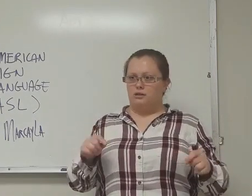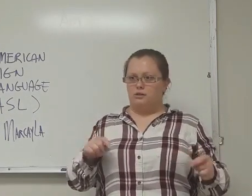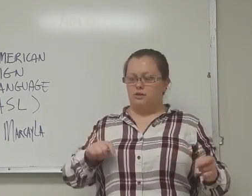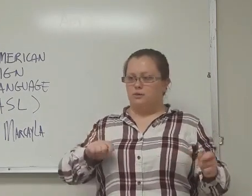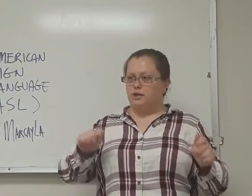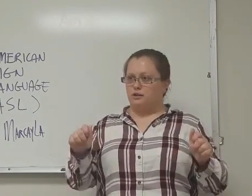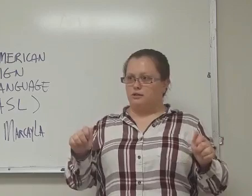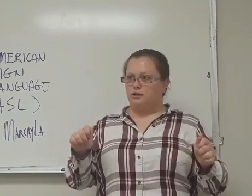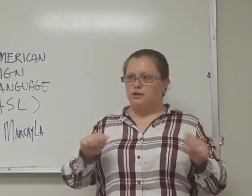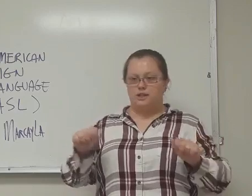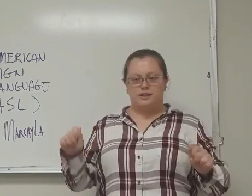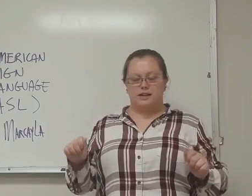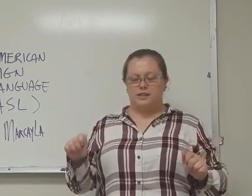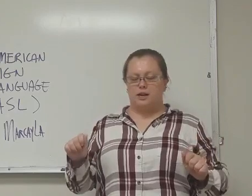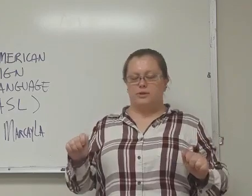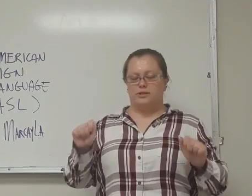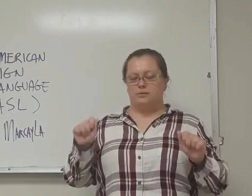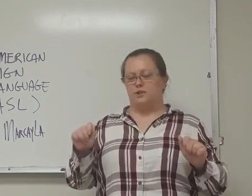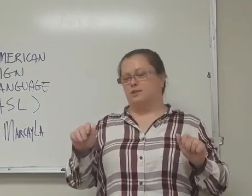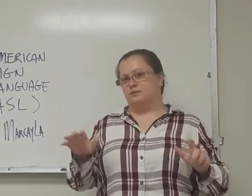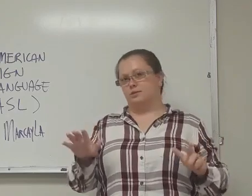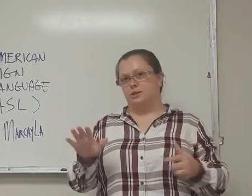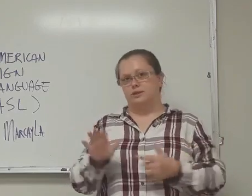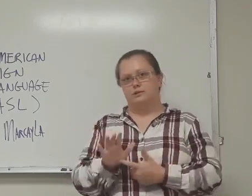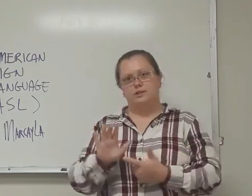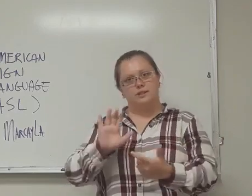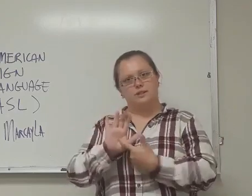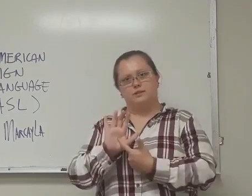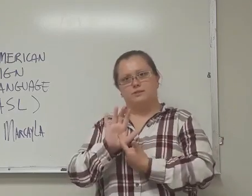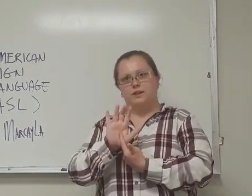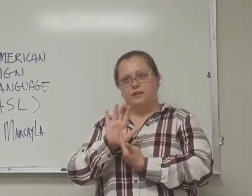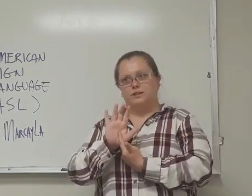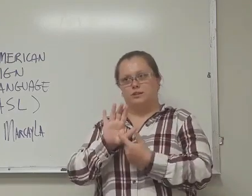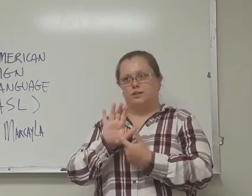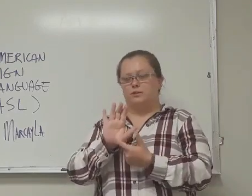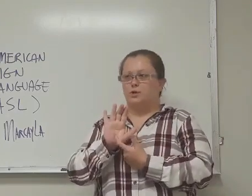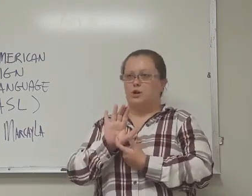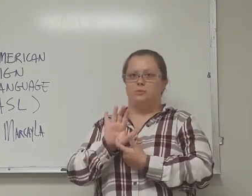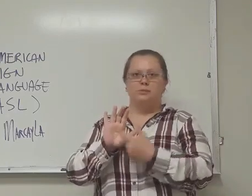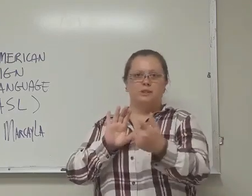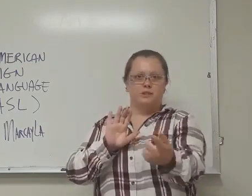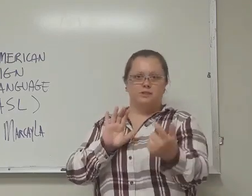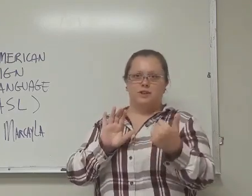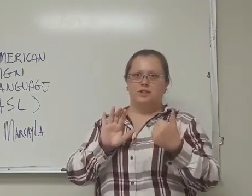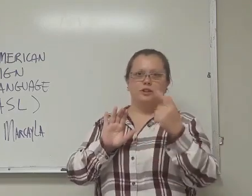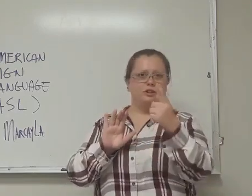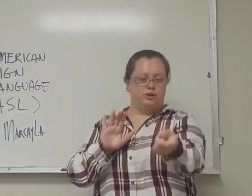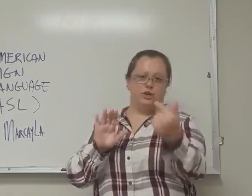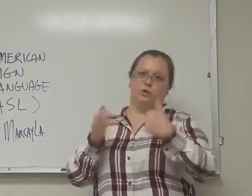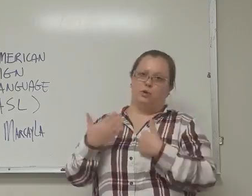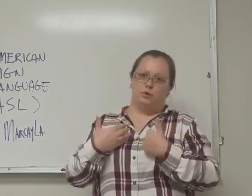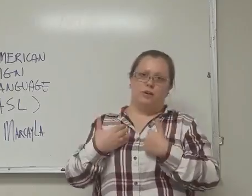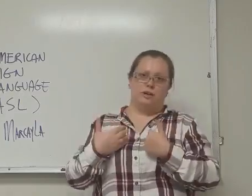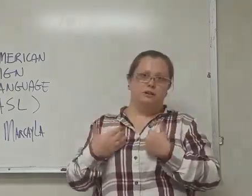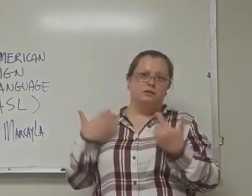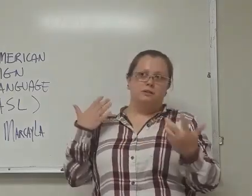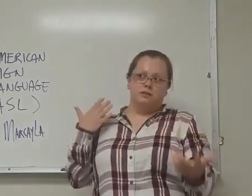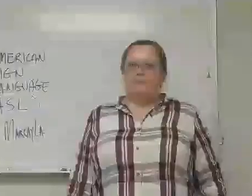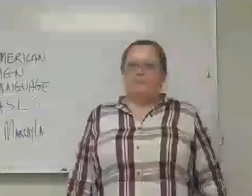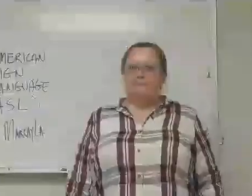could look the exact same, except the only difference is the face or the palm facing either you or me. If